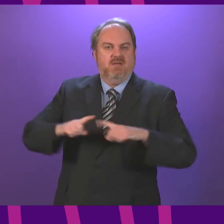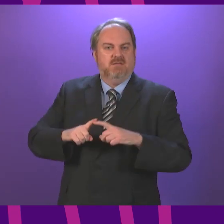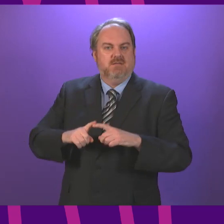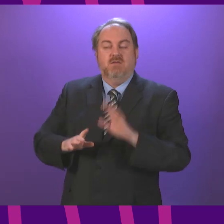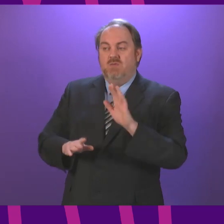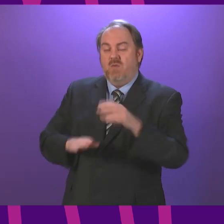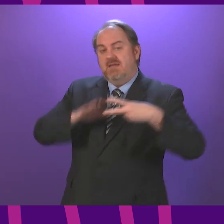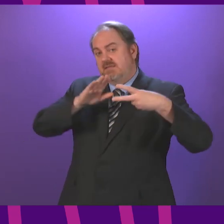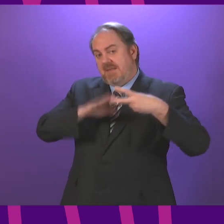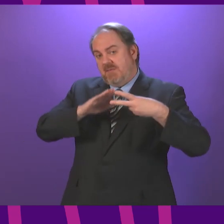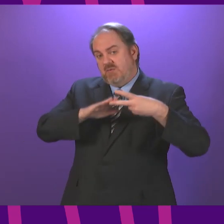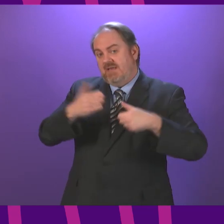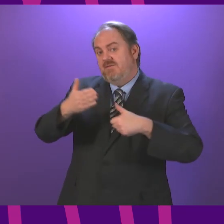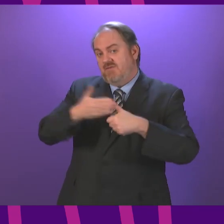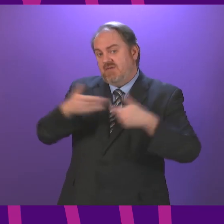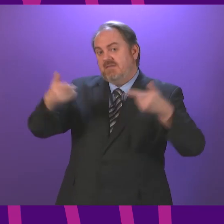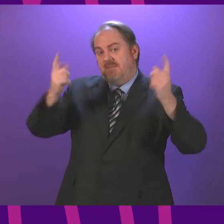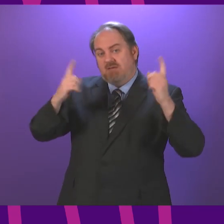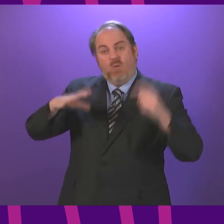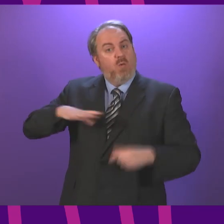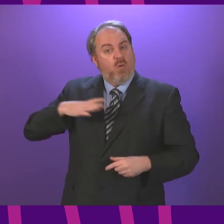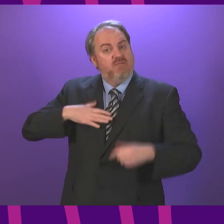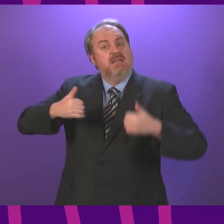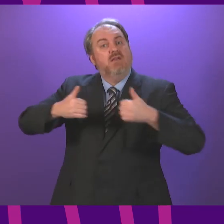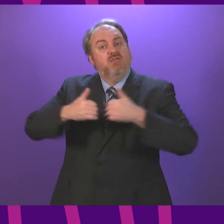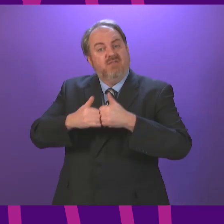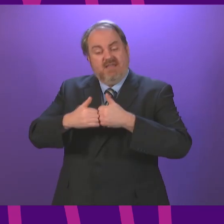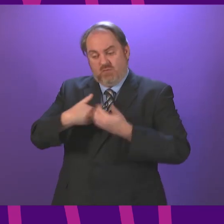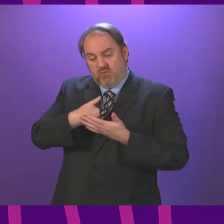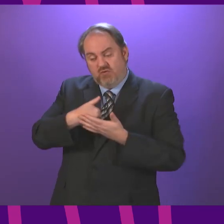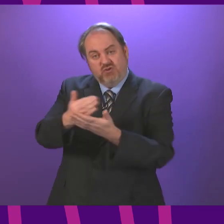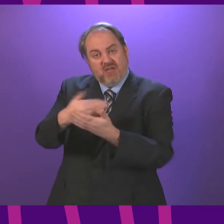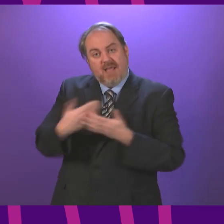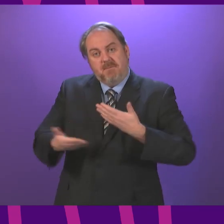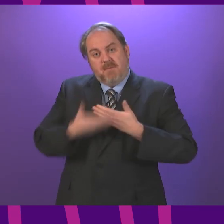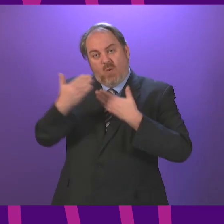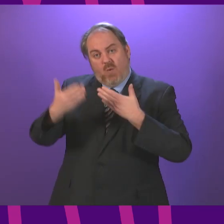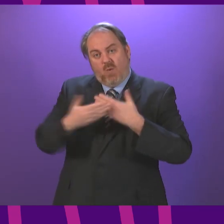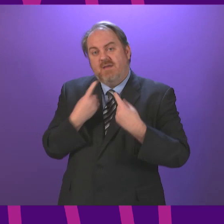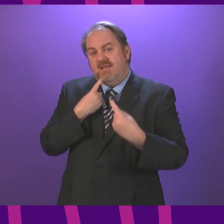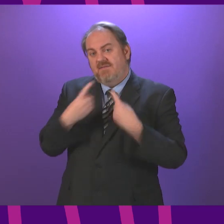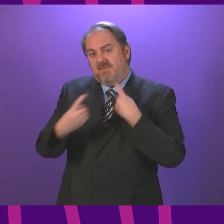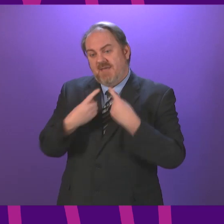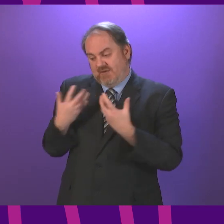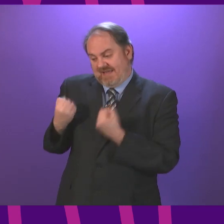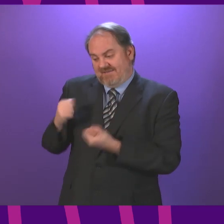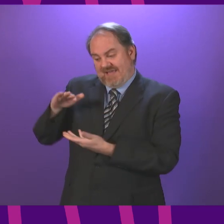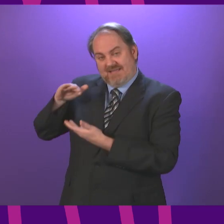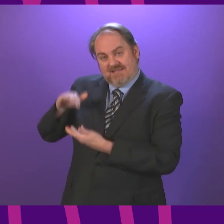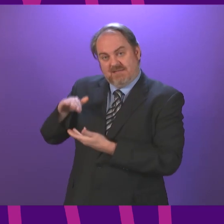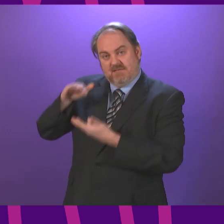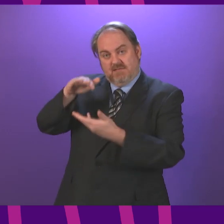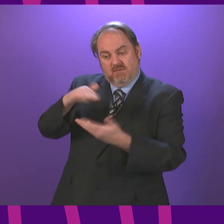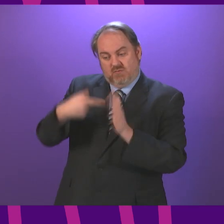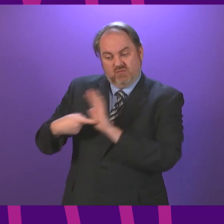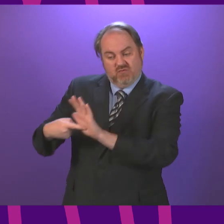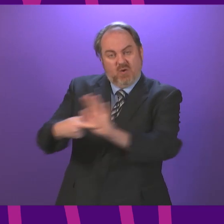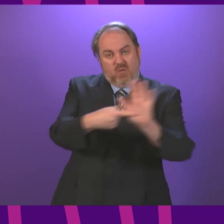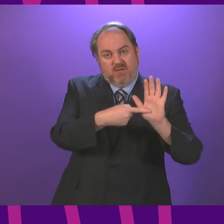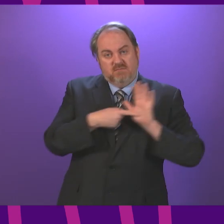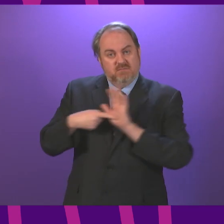Minister has undertaken to provide some further information to the committee, which will happen, and the Parliament can